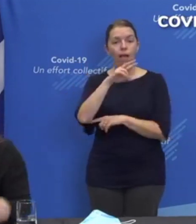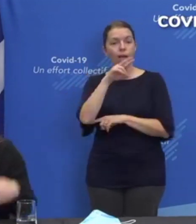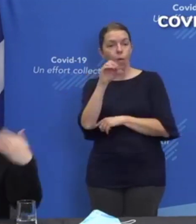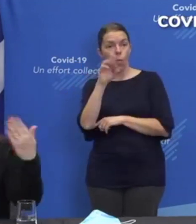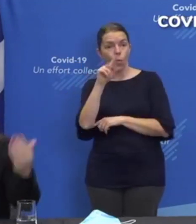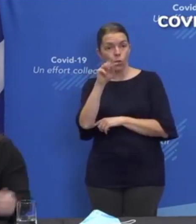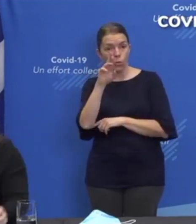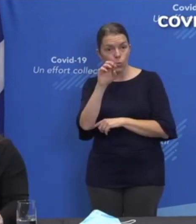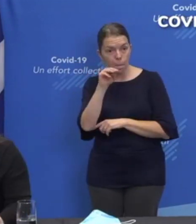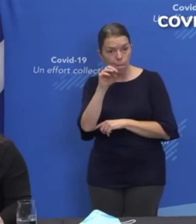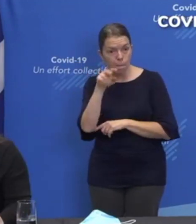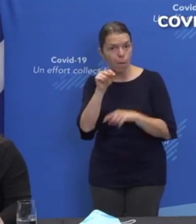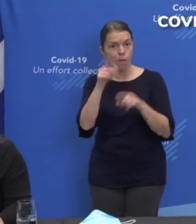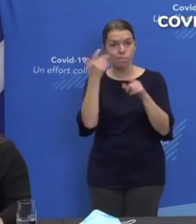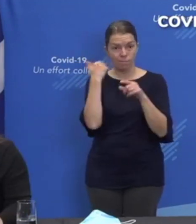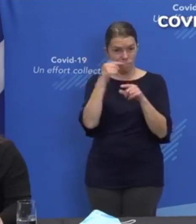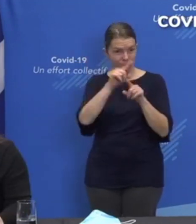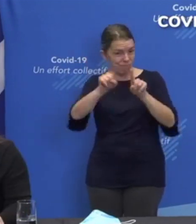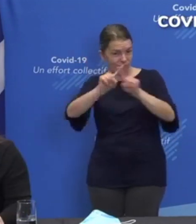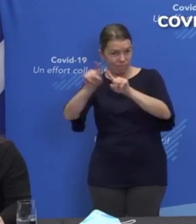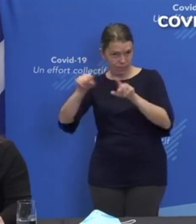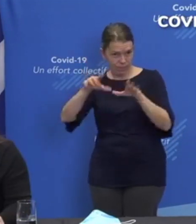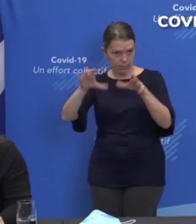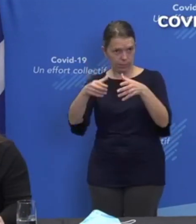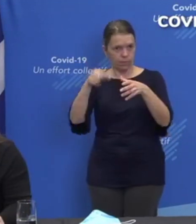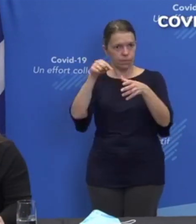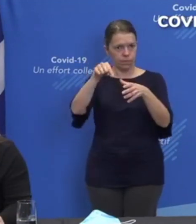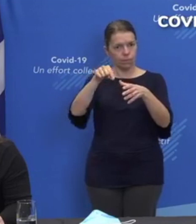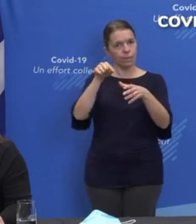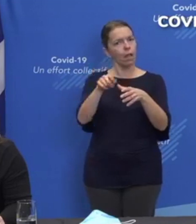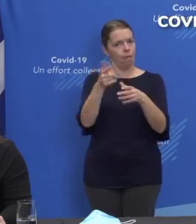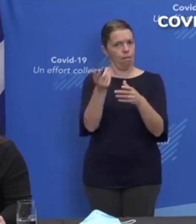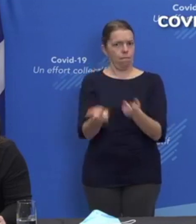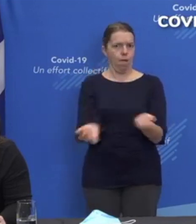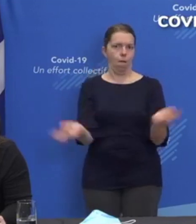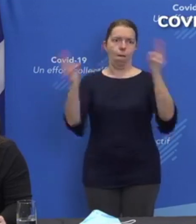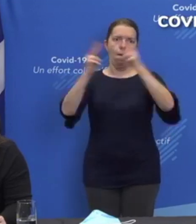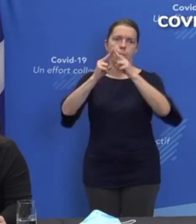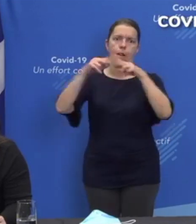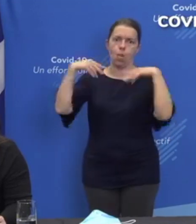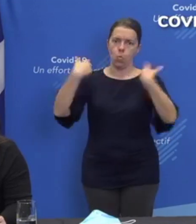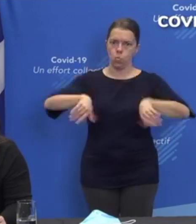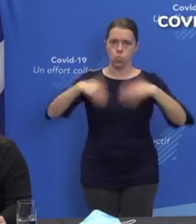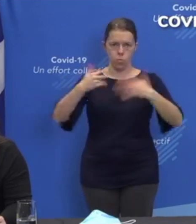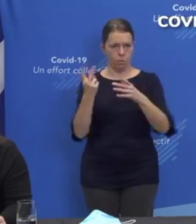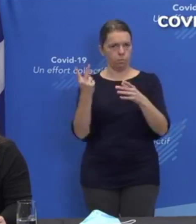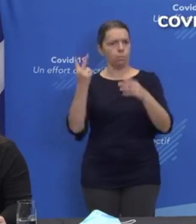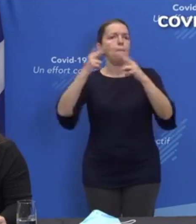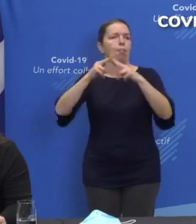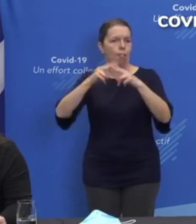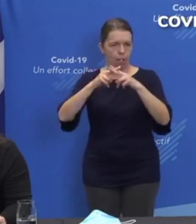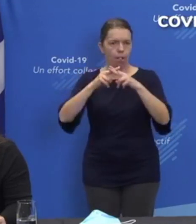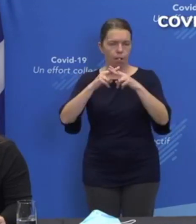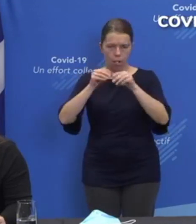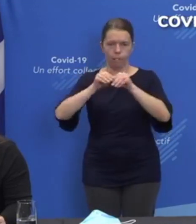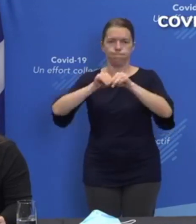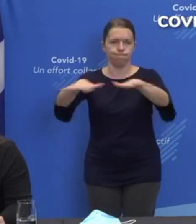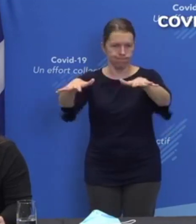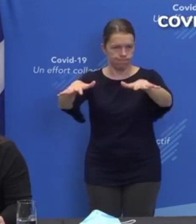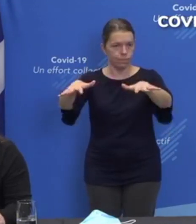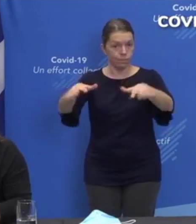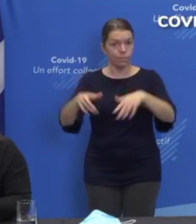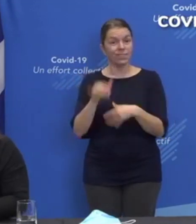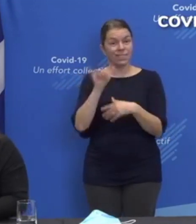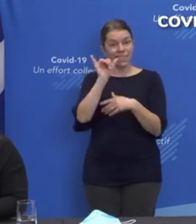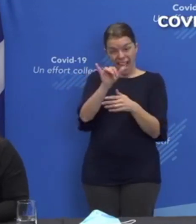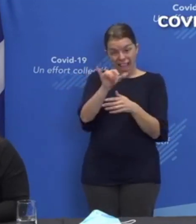that have doubled their positivity rates in the last week. So we encourage the population in those boroughs, if you have